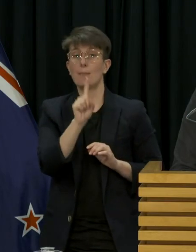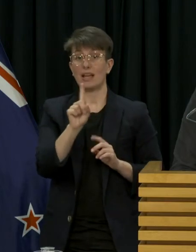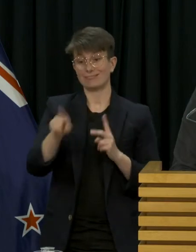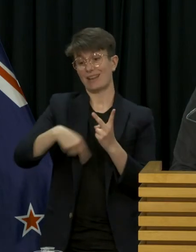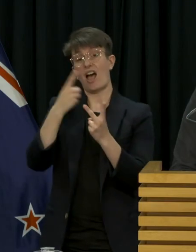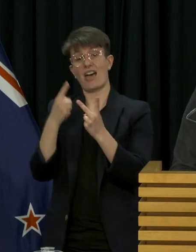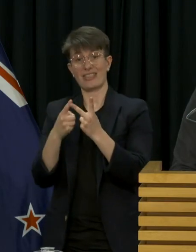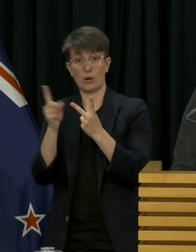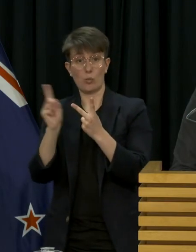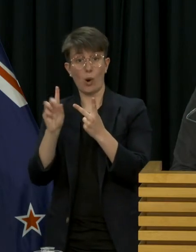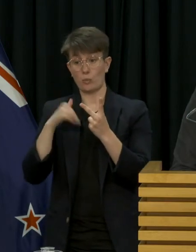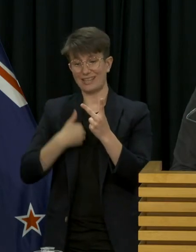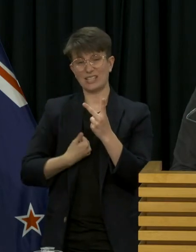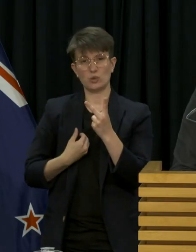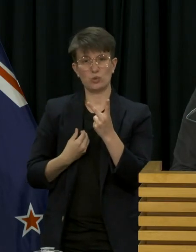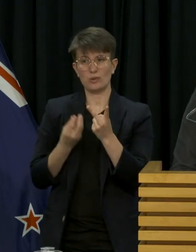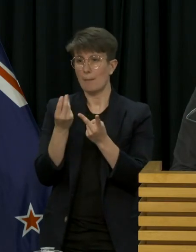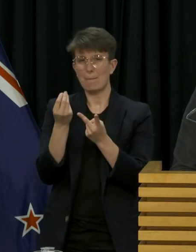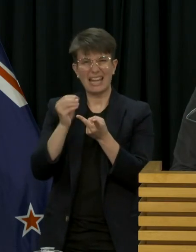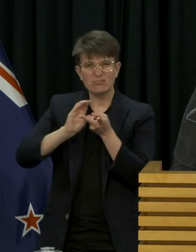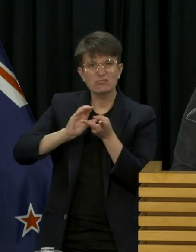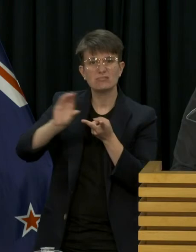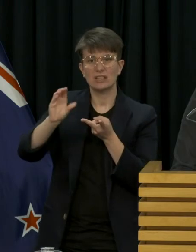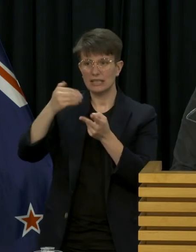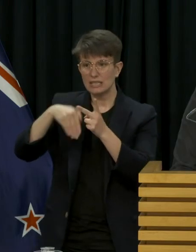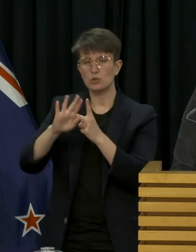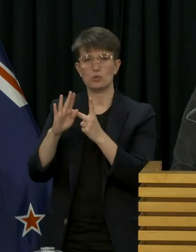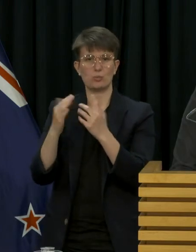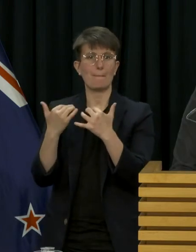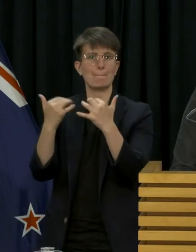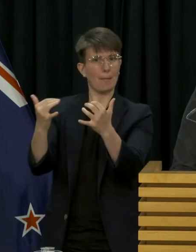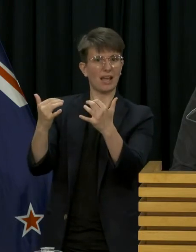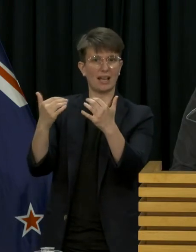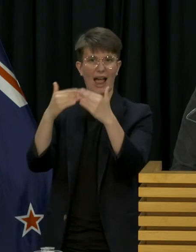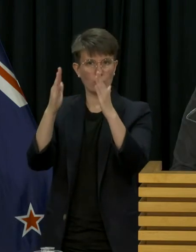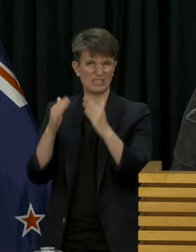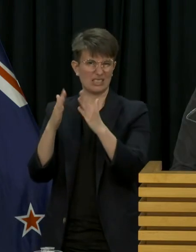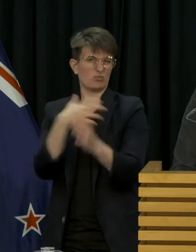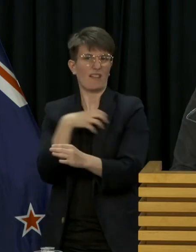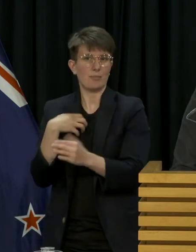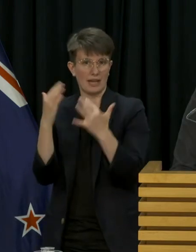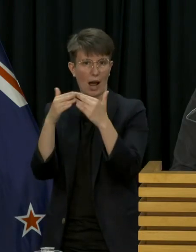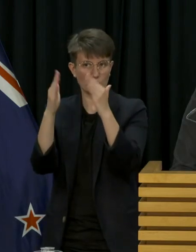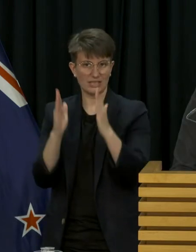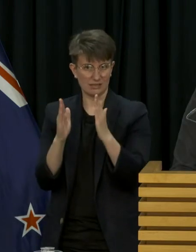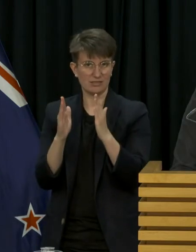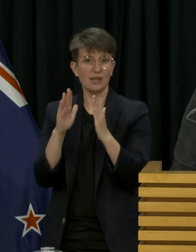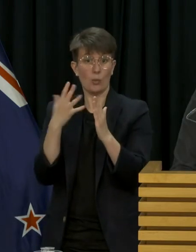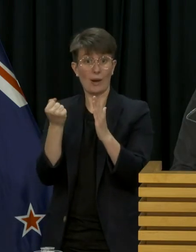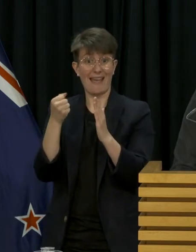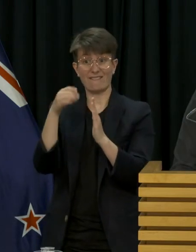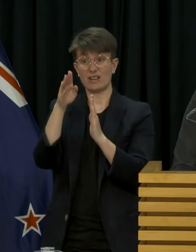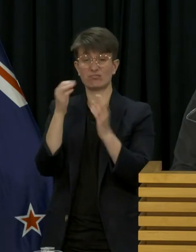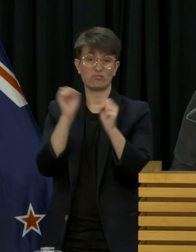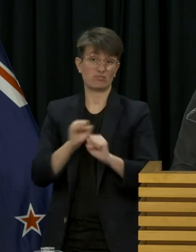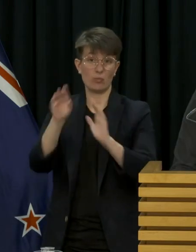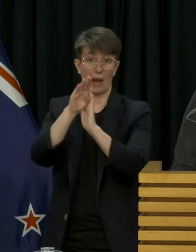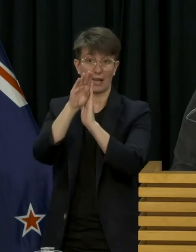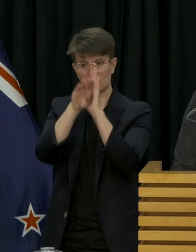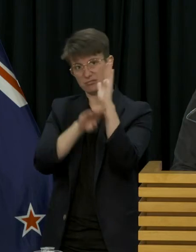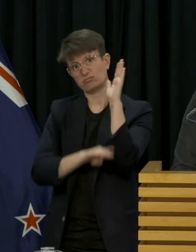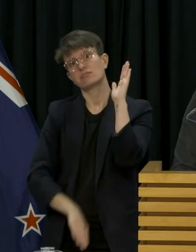in public housing. We have social housing waiting lists that we need to make sure we're adequately responding to. And so we're doing that. You've already